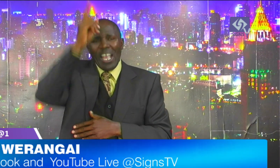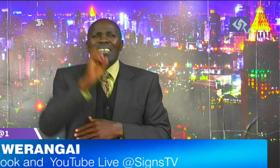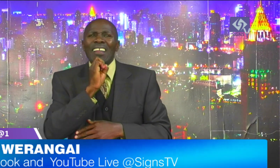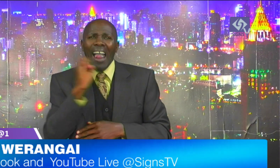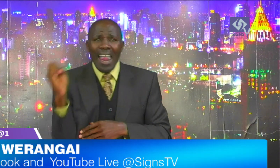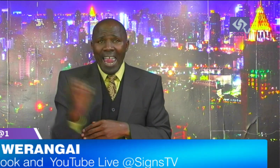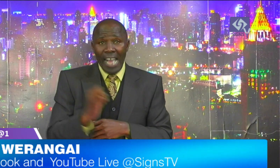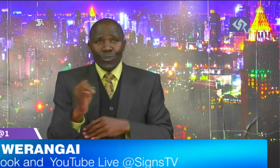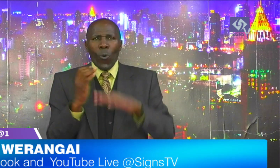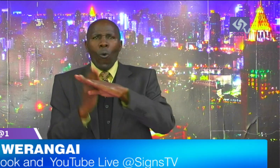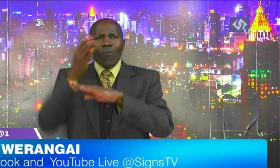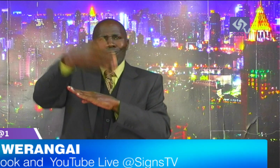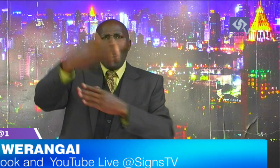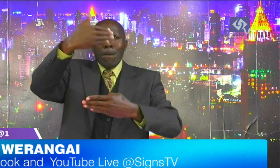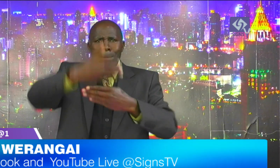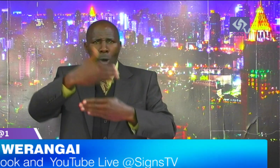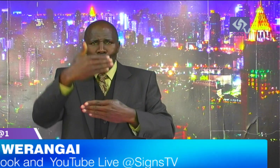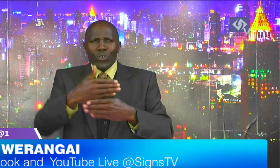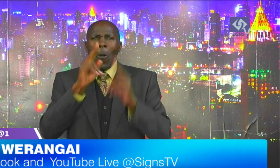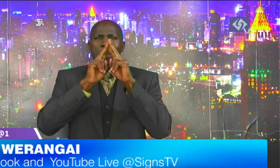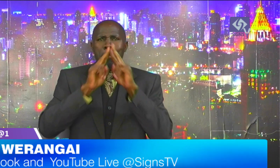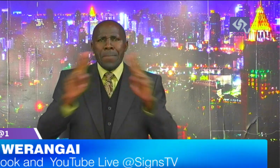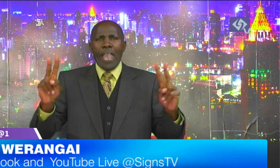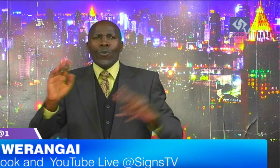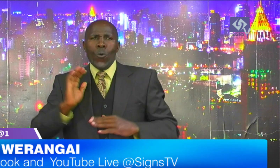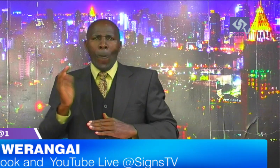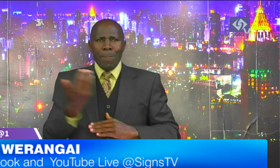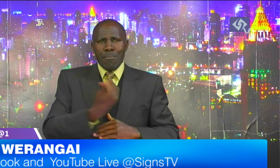village elders, cross-border peace committee members,